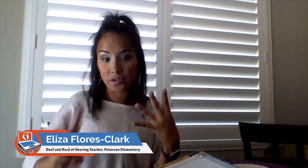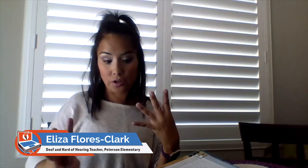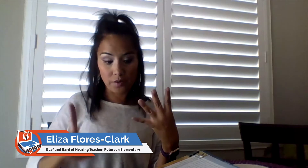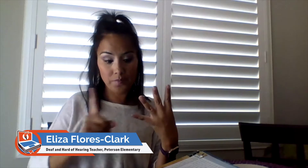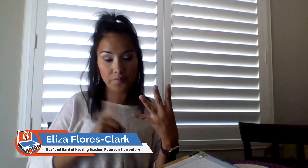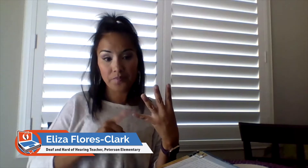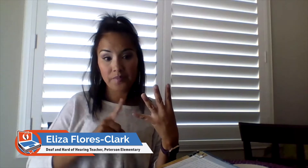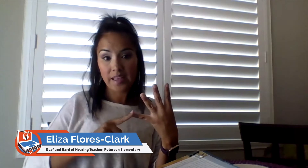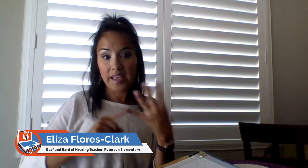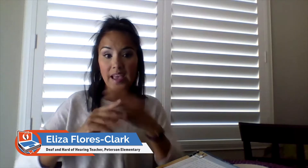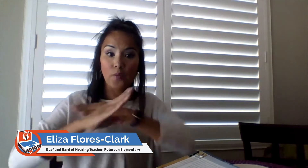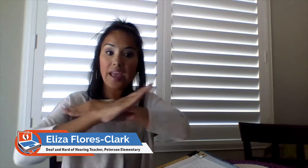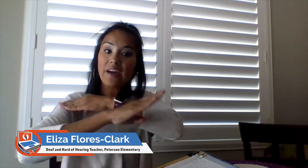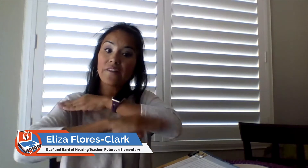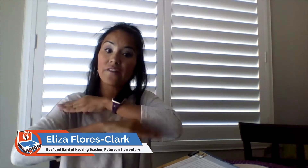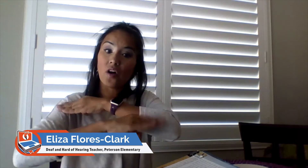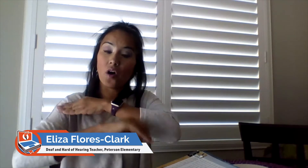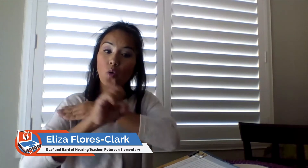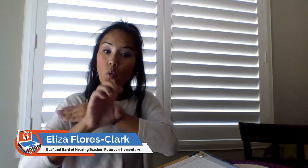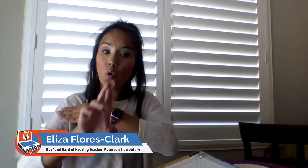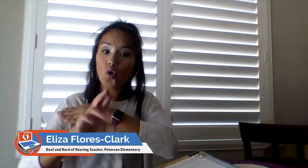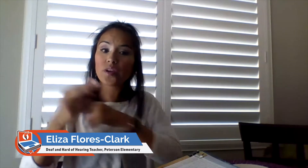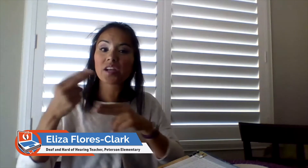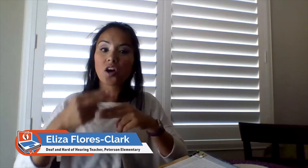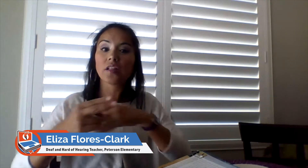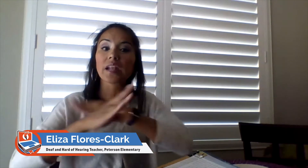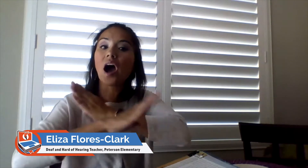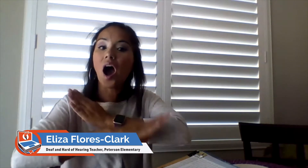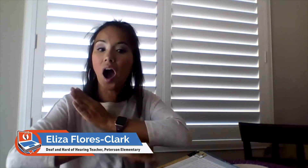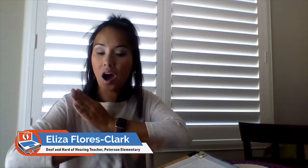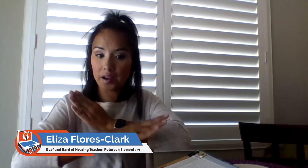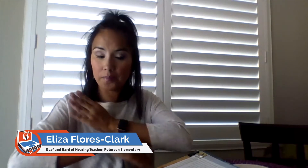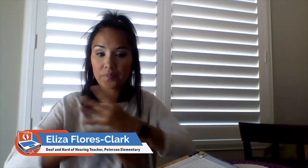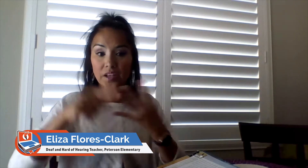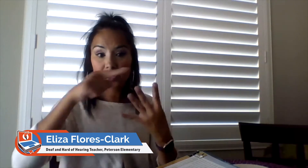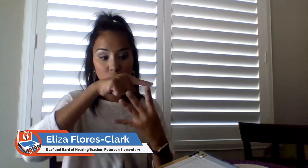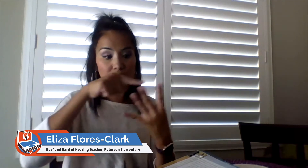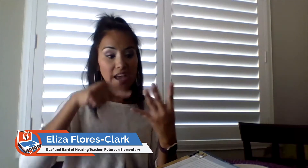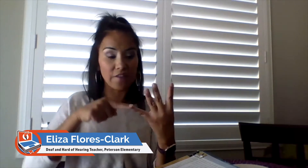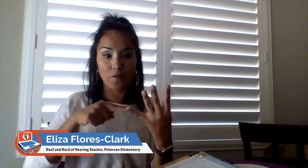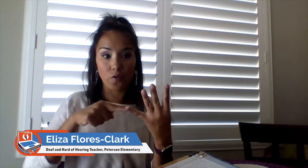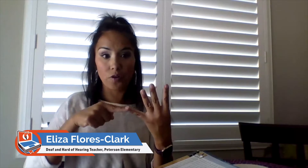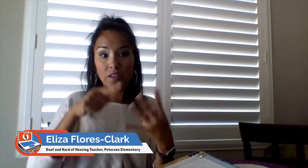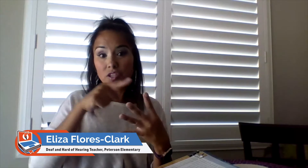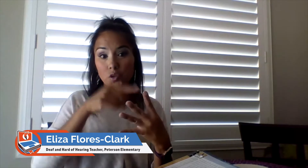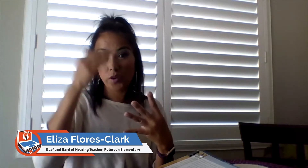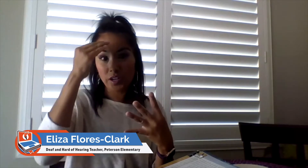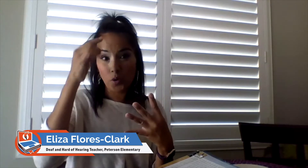winter, and we have fall, or we have autumn. So we have 4. So